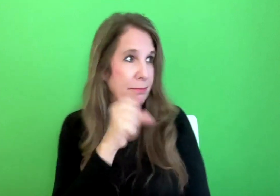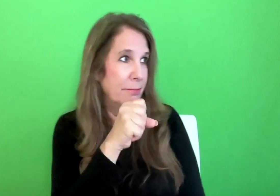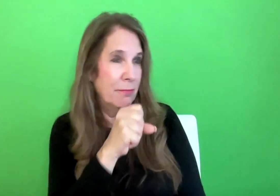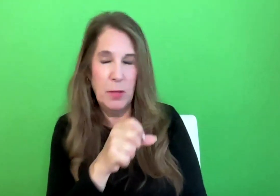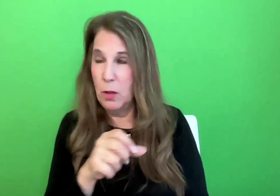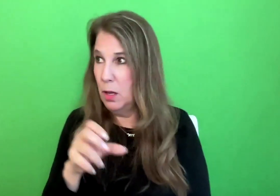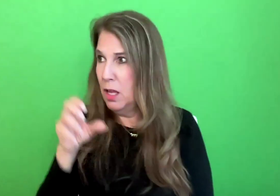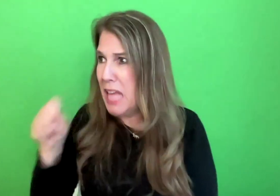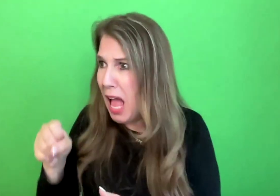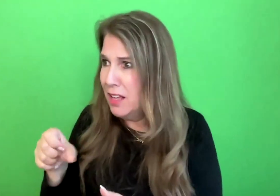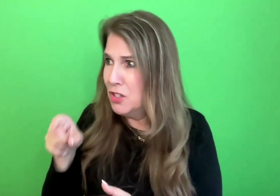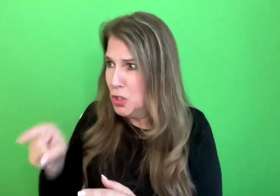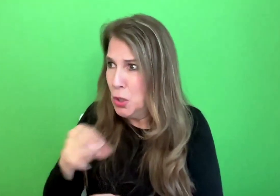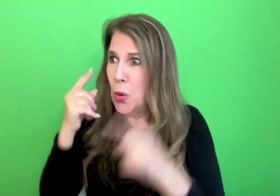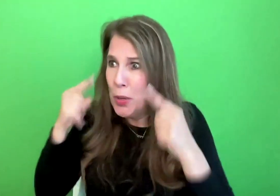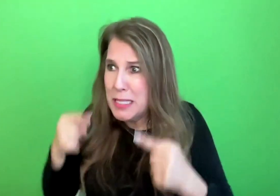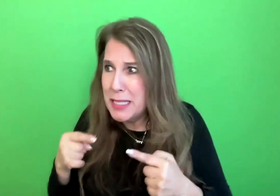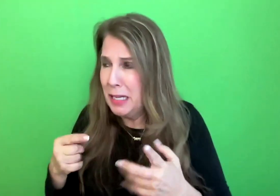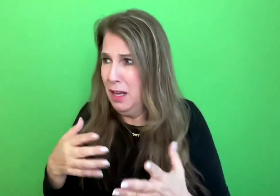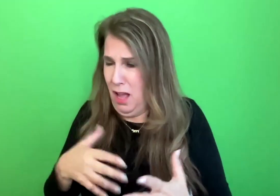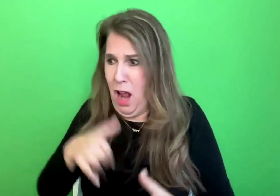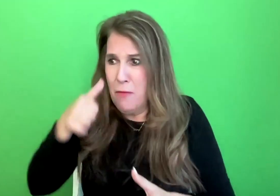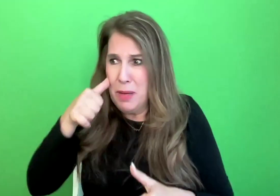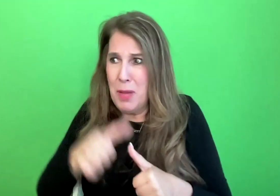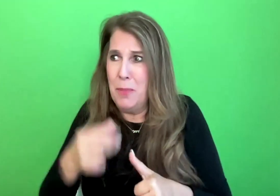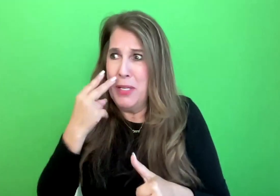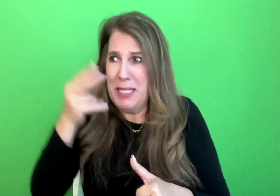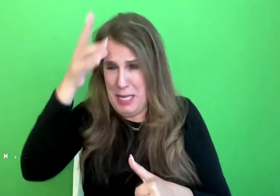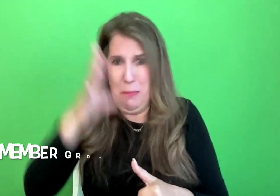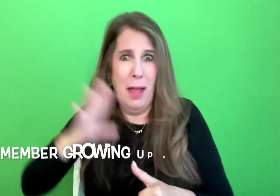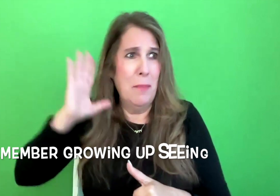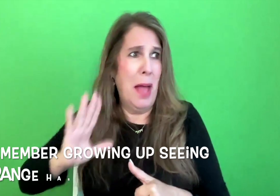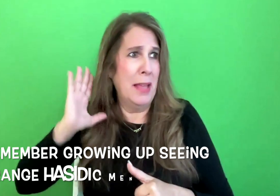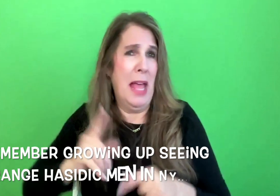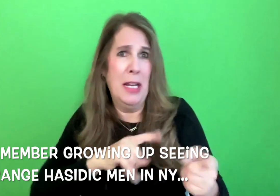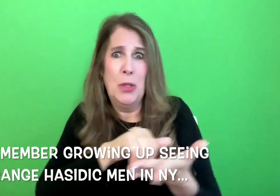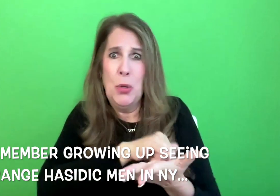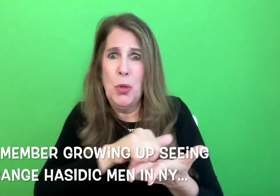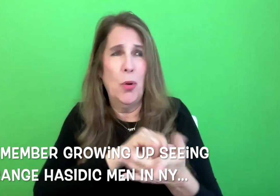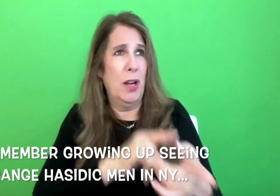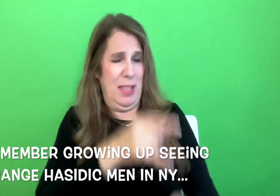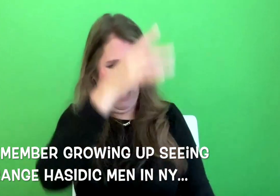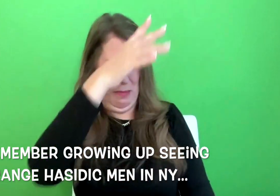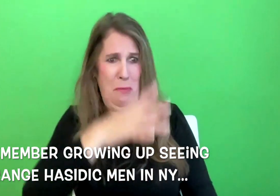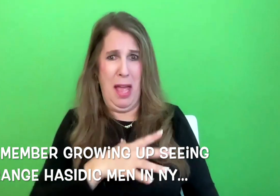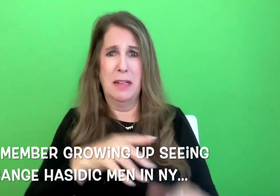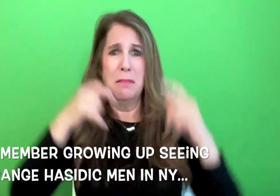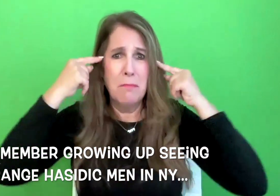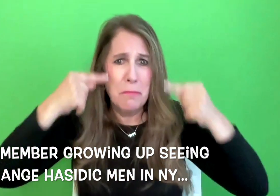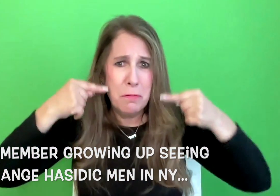black hats, beards, and curly sideburns, who always seemed worlds apart from me? Baffled. How could this